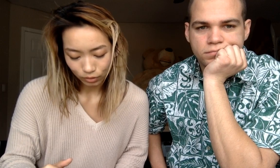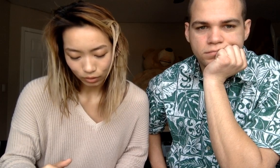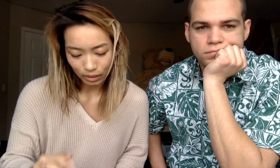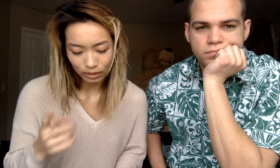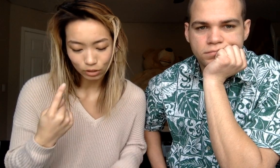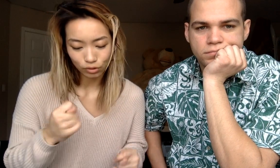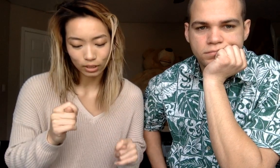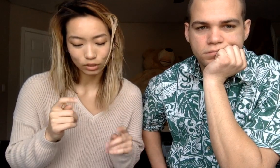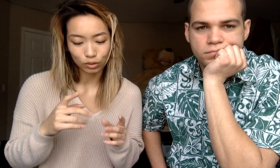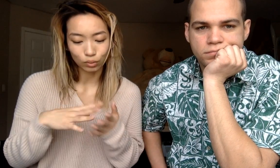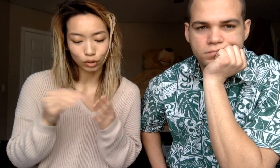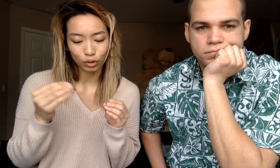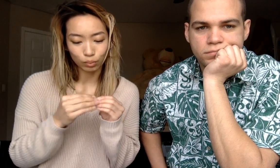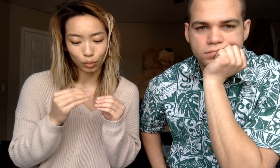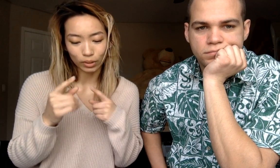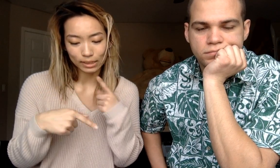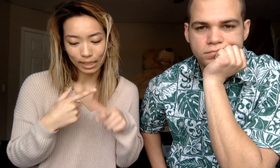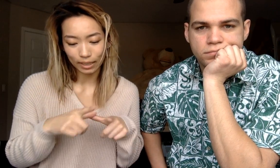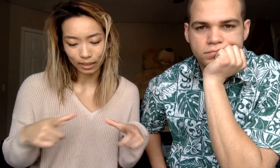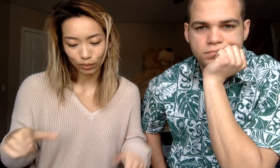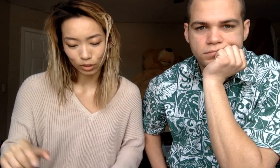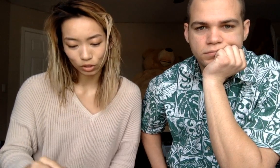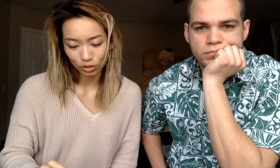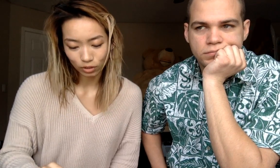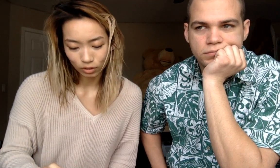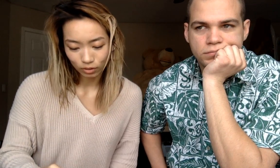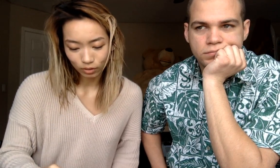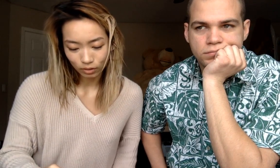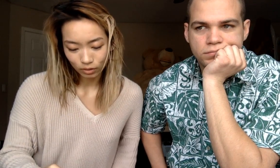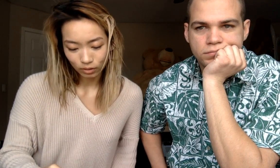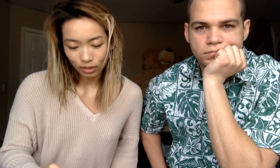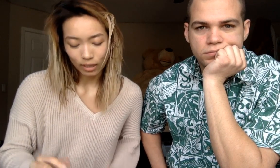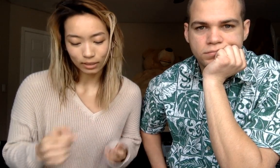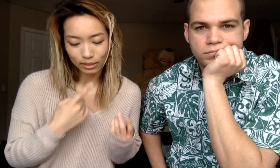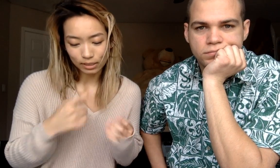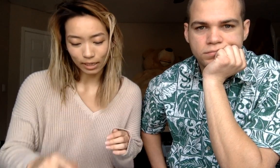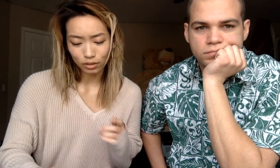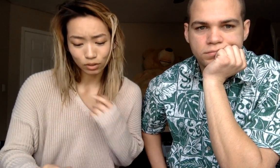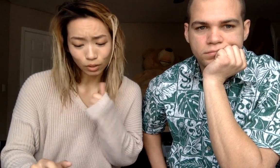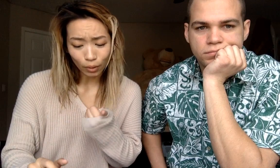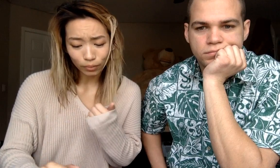and he's trying to learn more sign language. And he says,